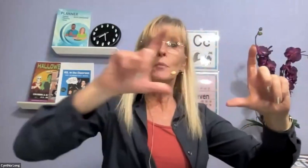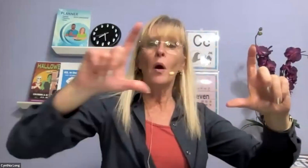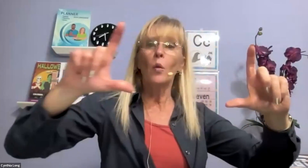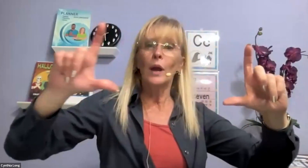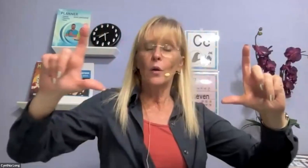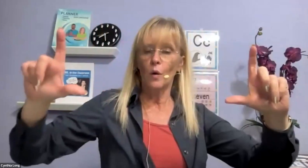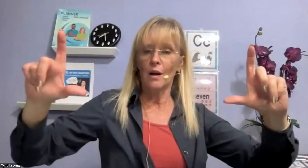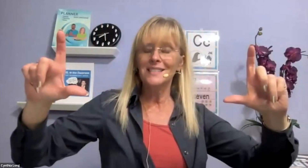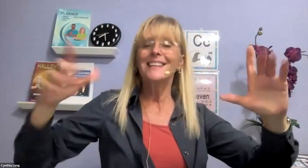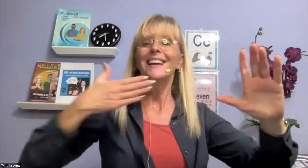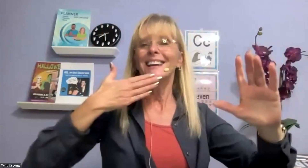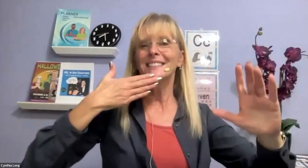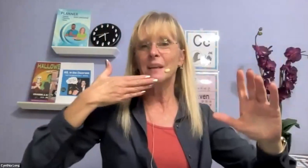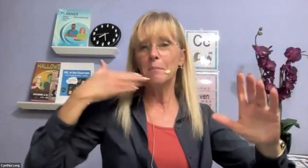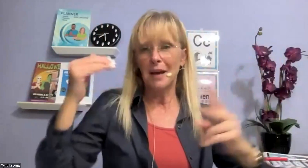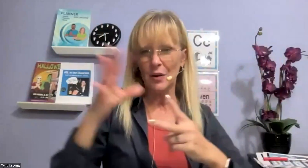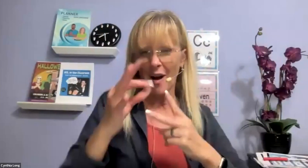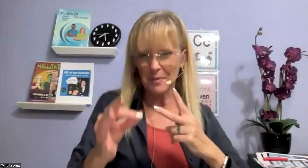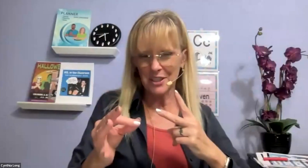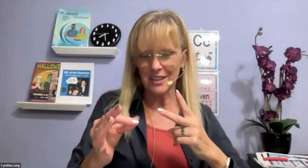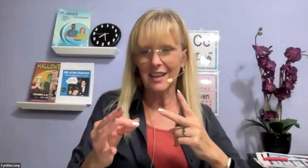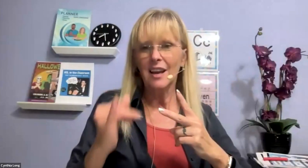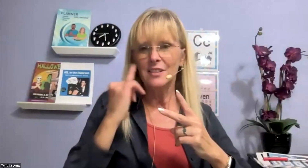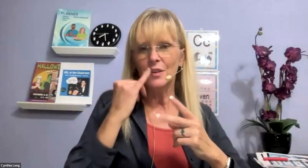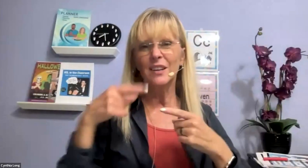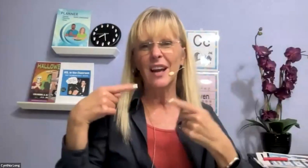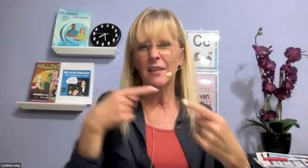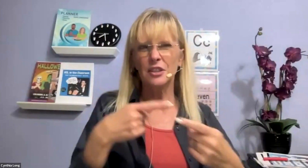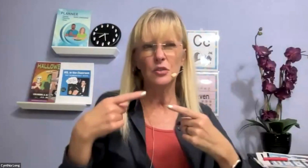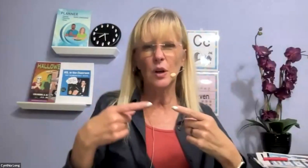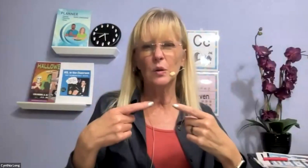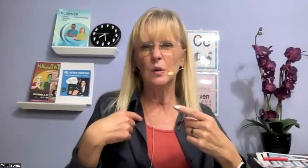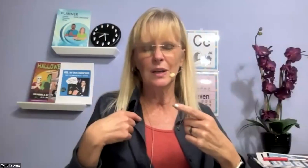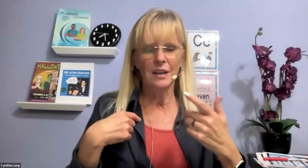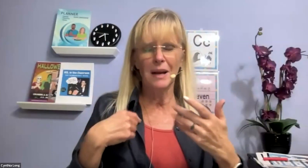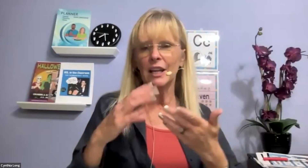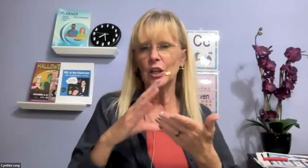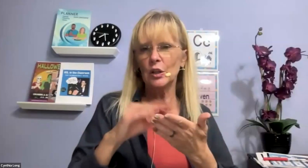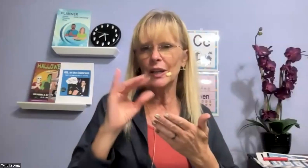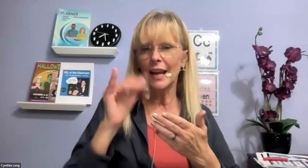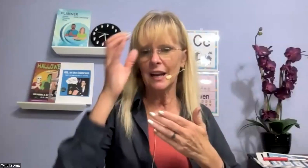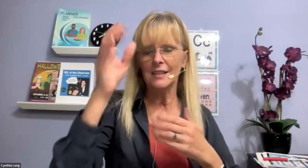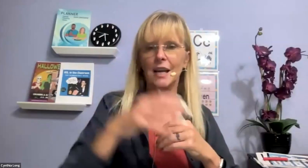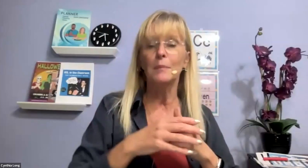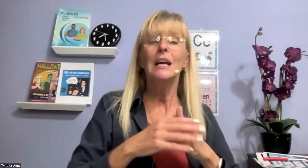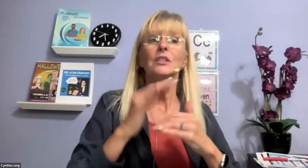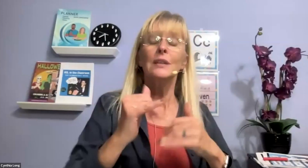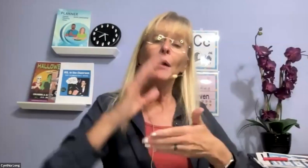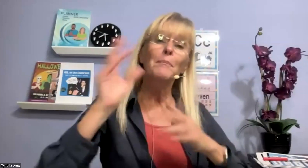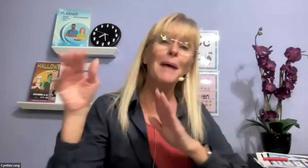all the way across is a better option, so they don't have to struggle in learning that concept. So now back